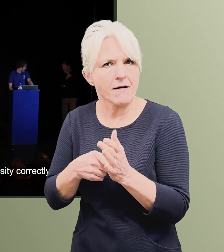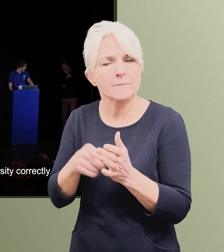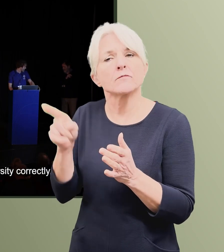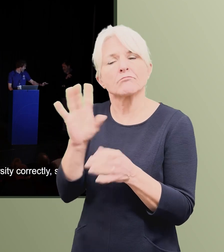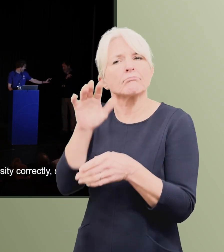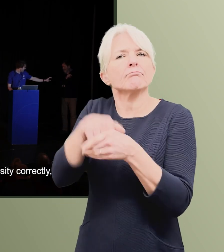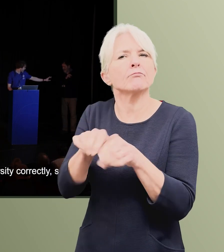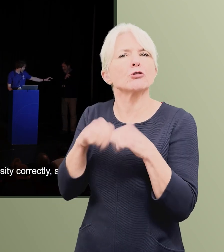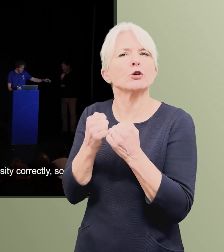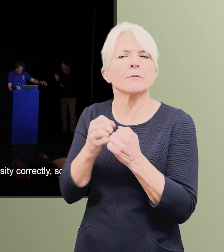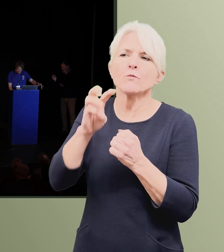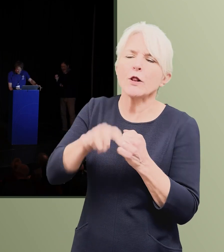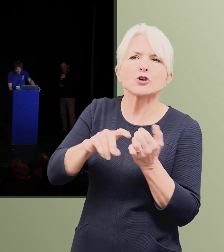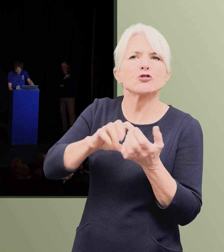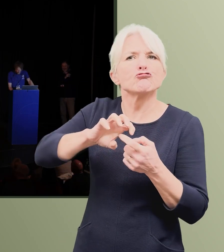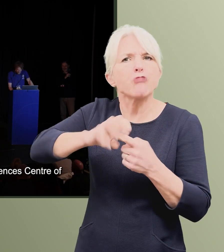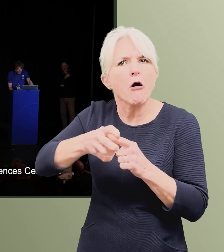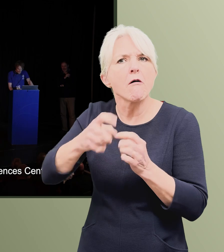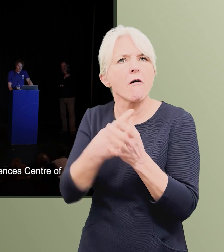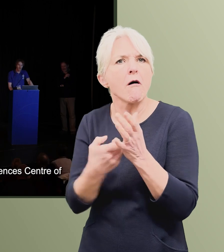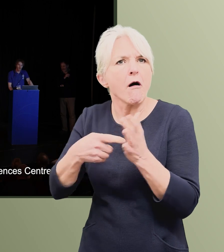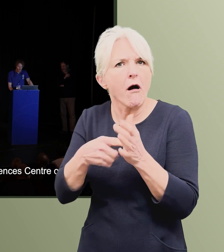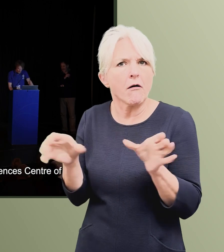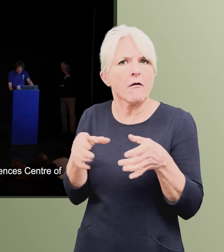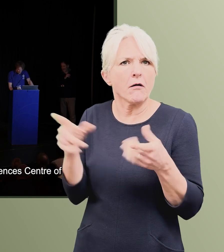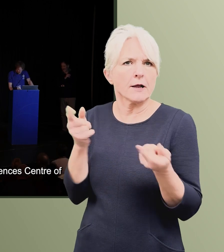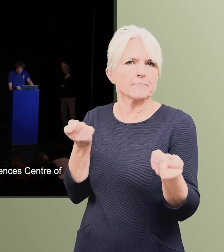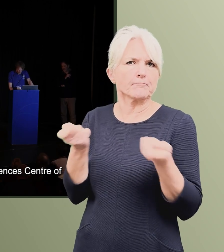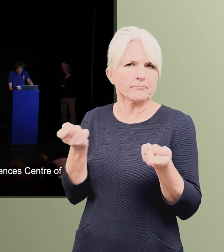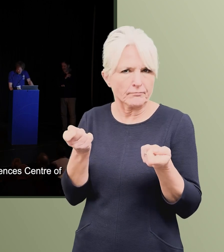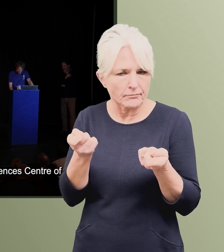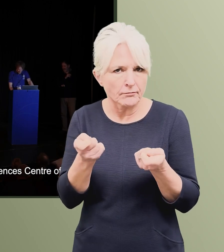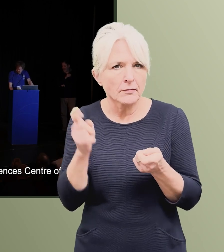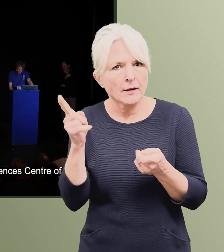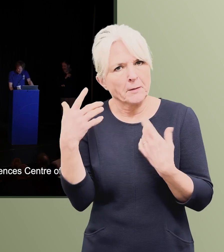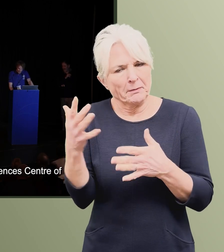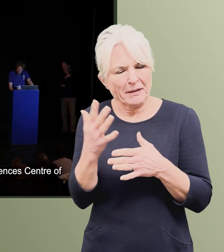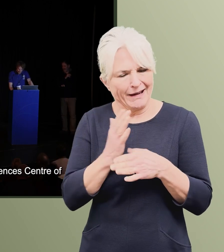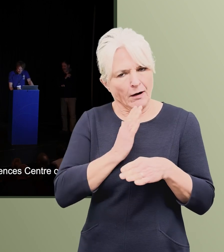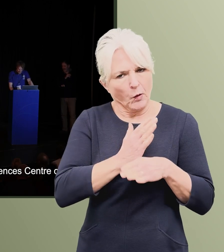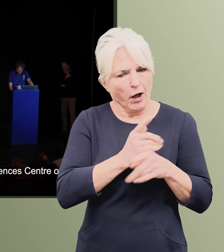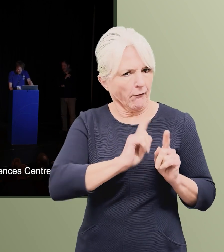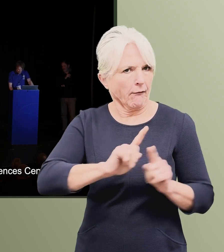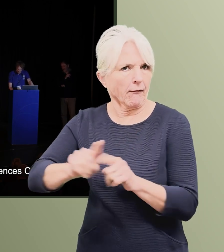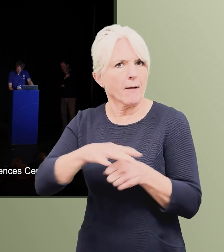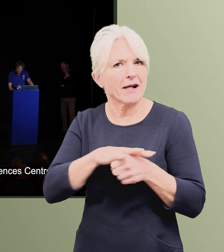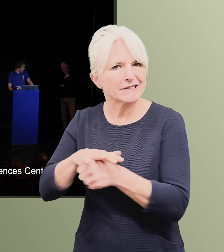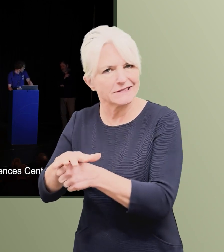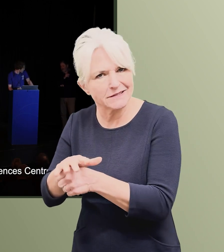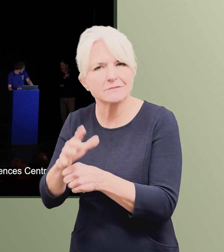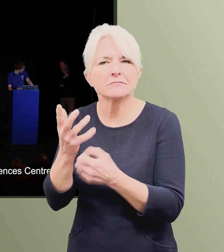university correctly, so correct me if I'm wrong. He is also the Associate Professor at the Geosciences Centre